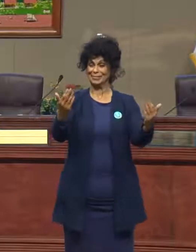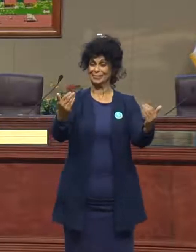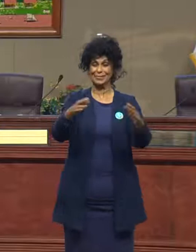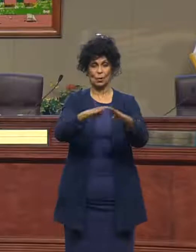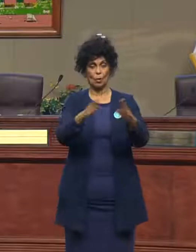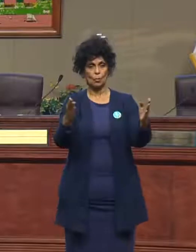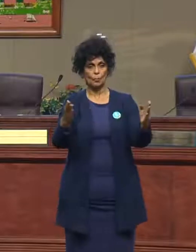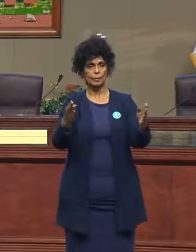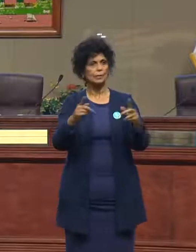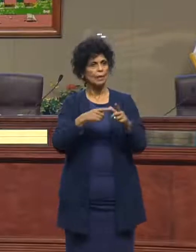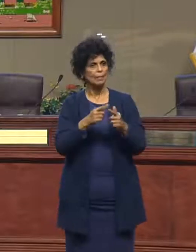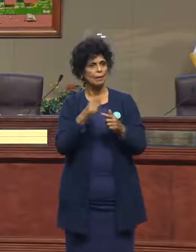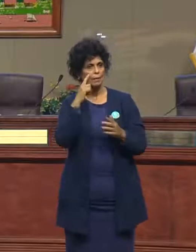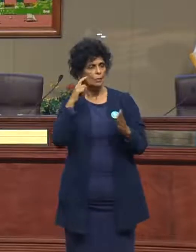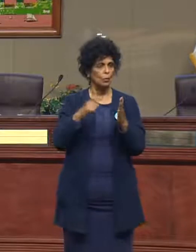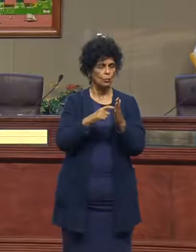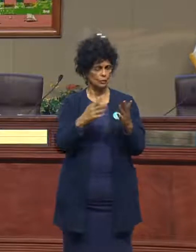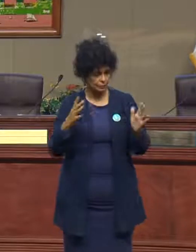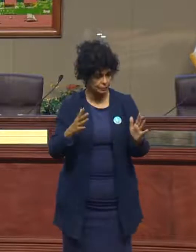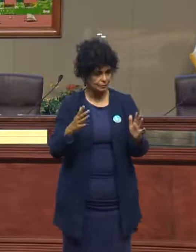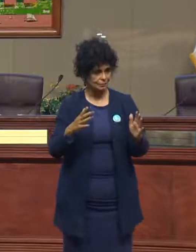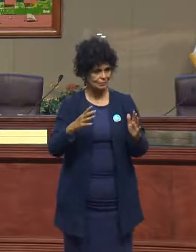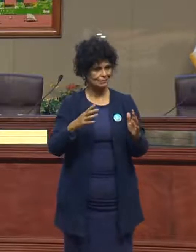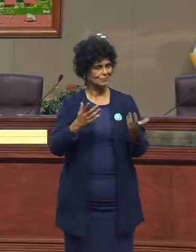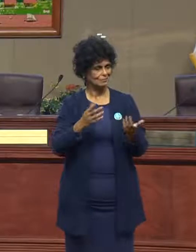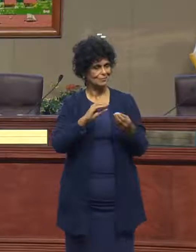has to do also with the fact that